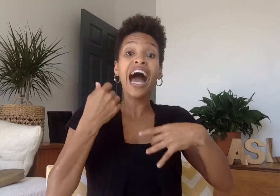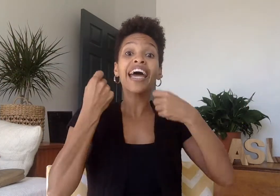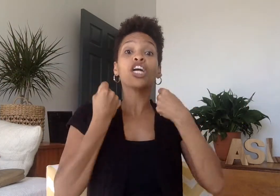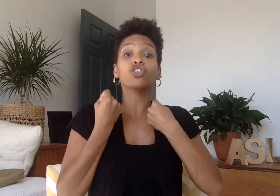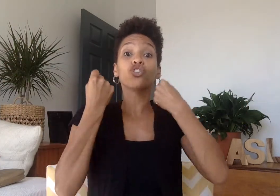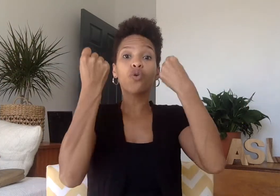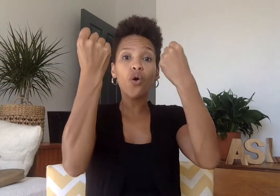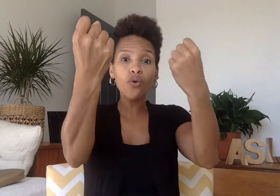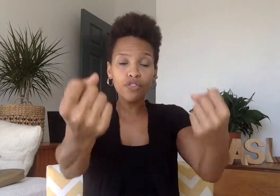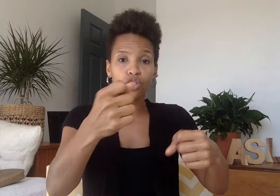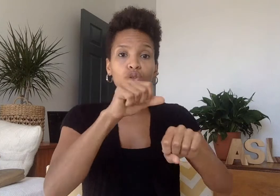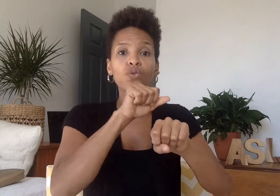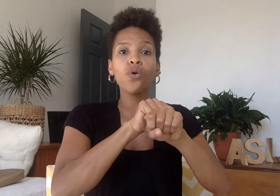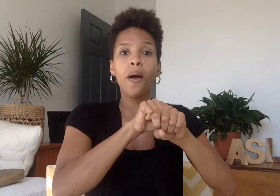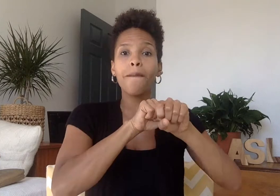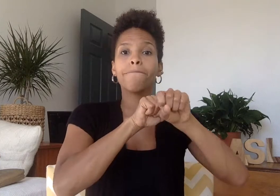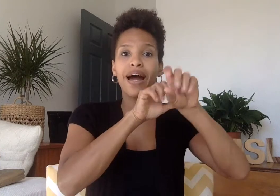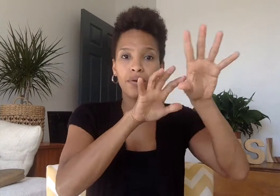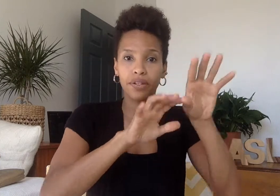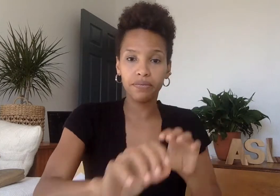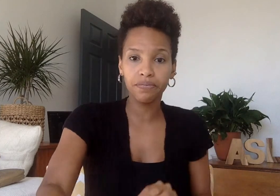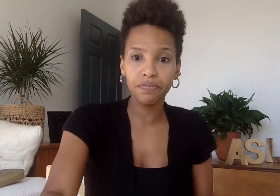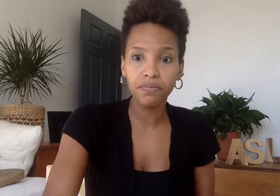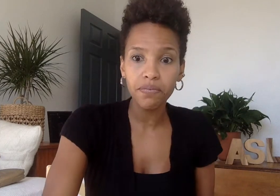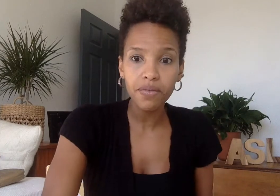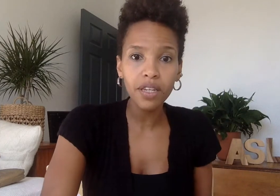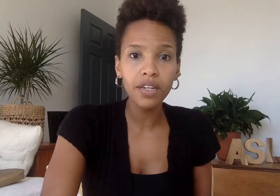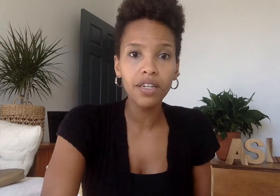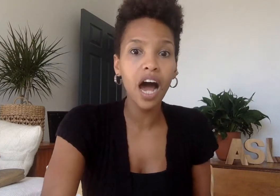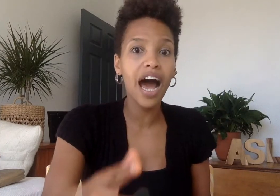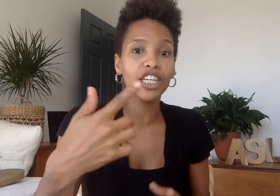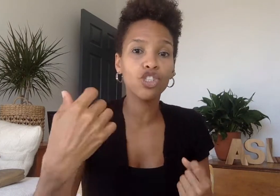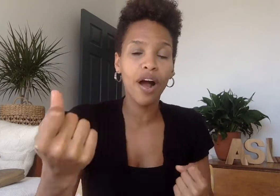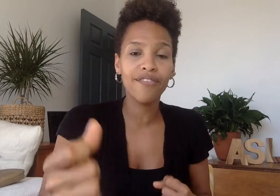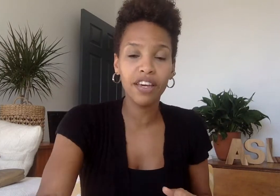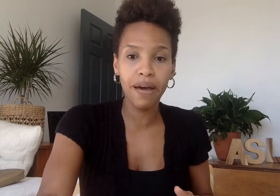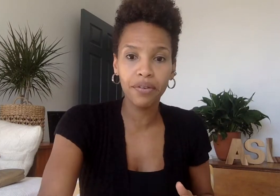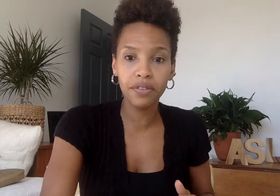I drove to mountain, not I driving mountain.